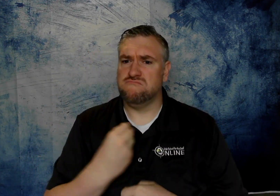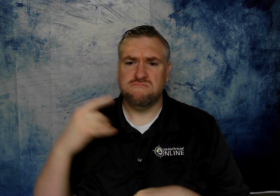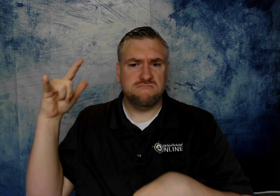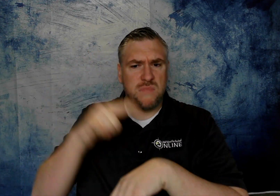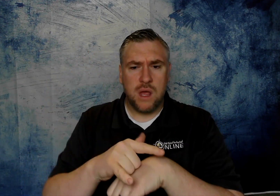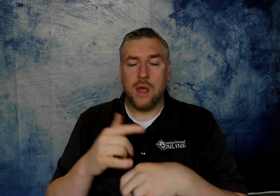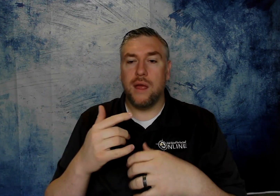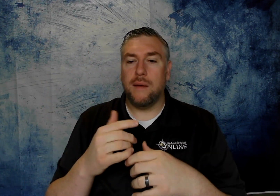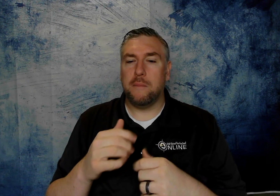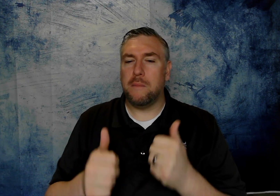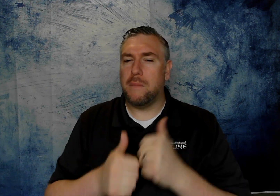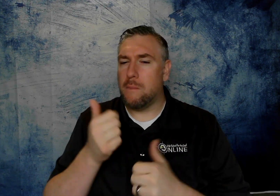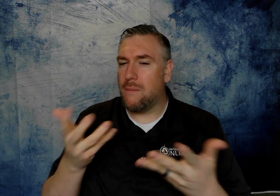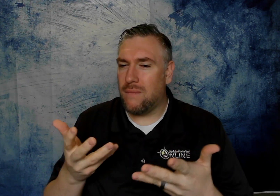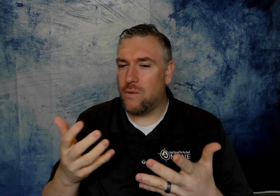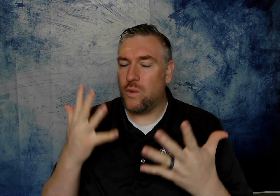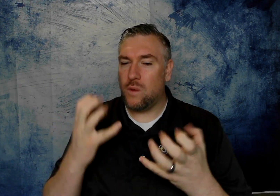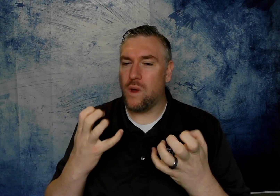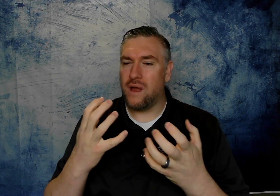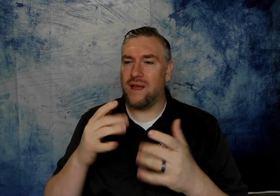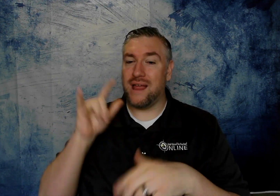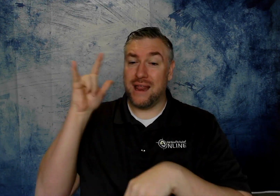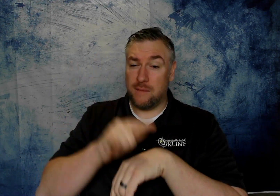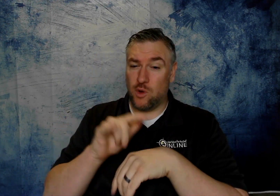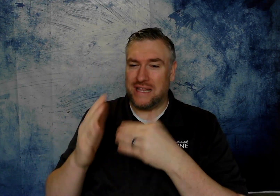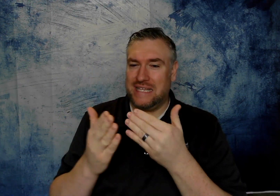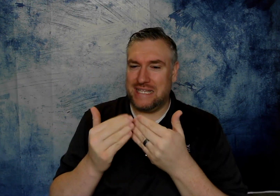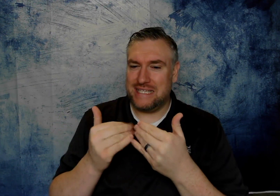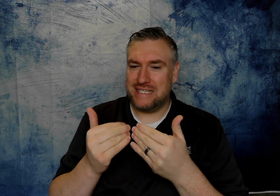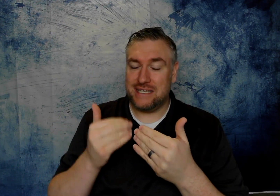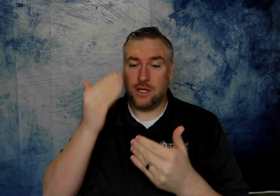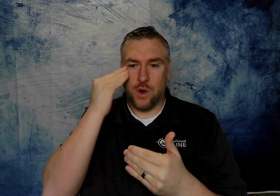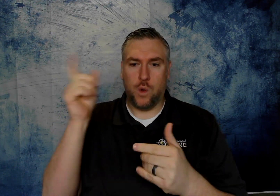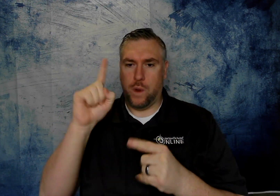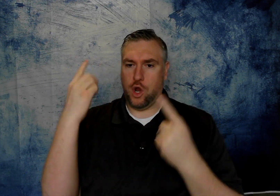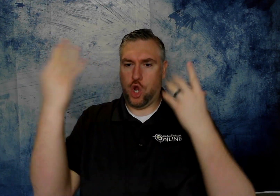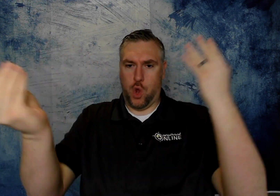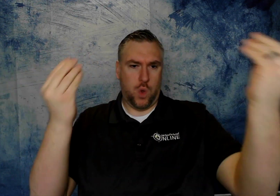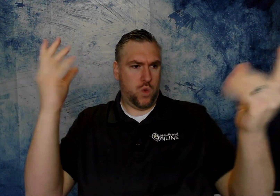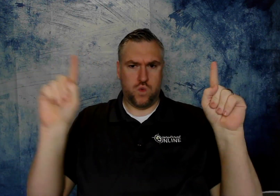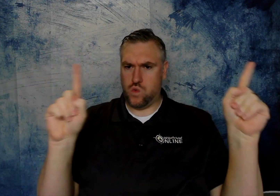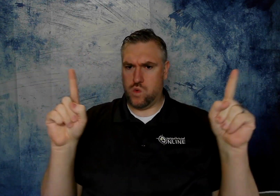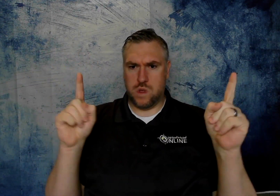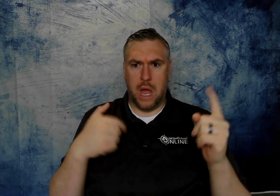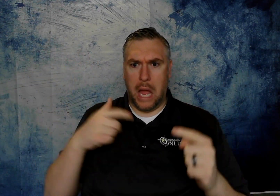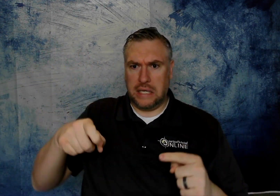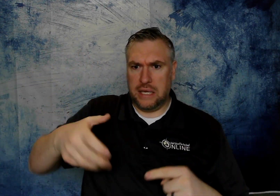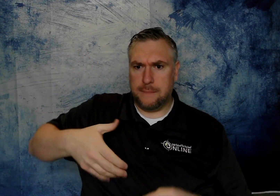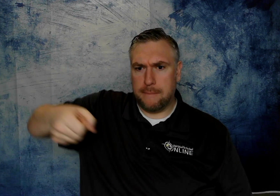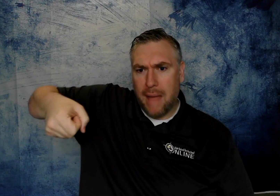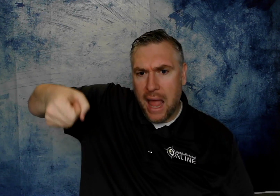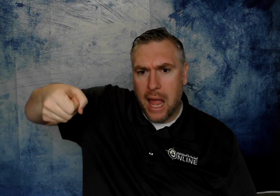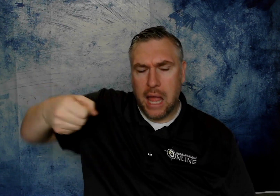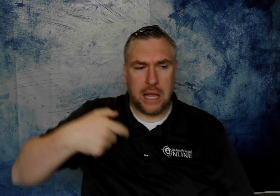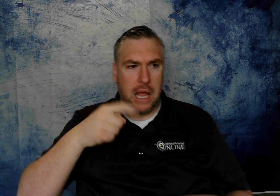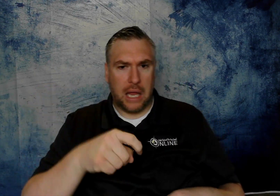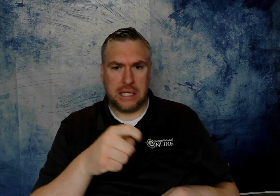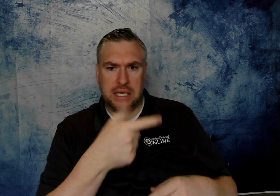We want a beautiful airport, but mostly we want what? An airport that is easy to know where to go. I need my bag.